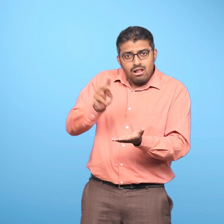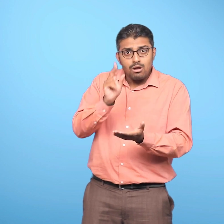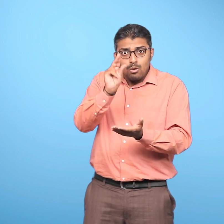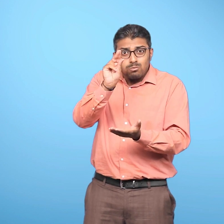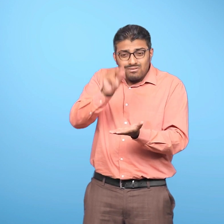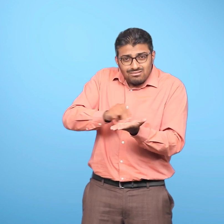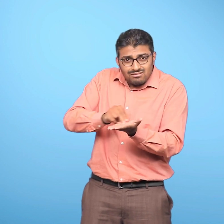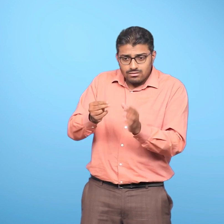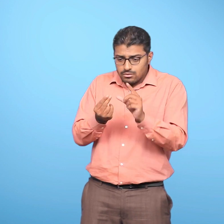this change?